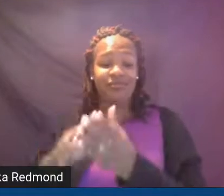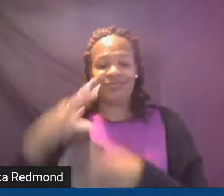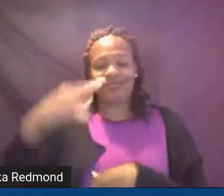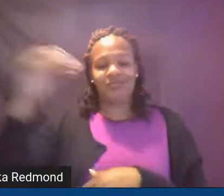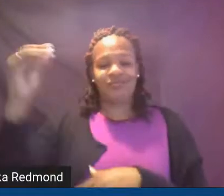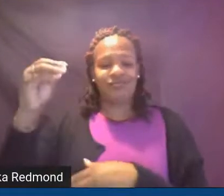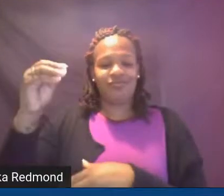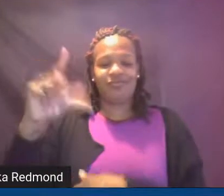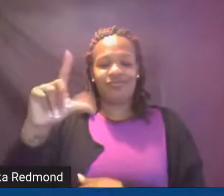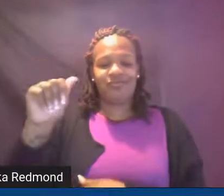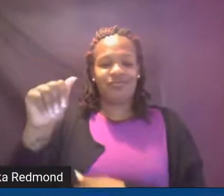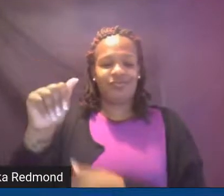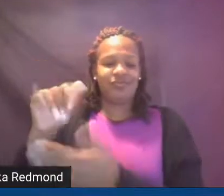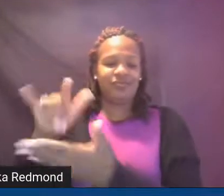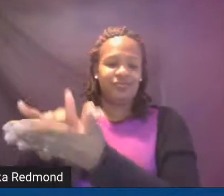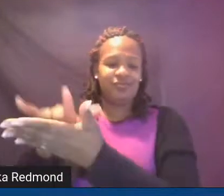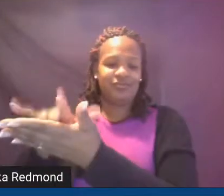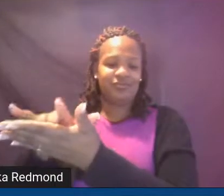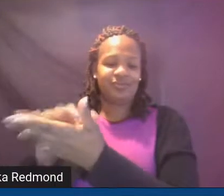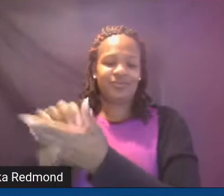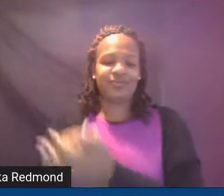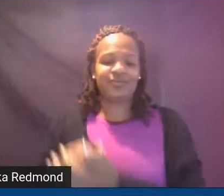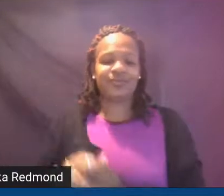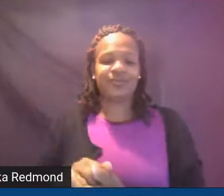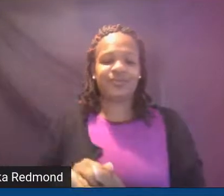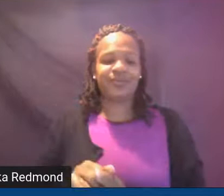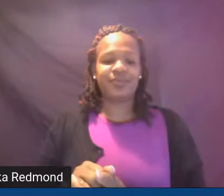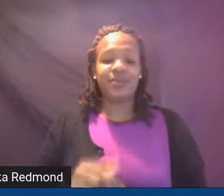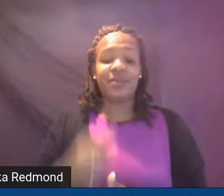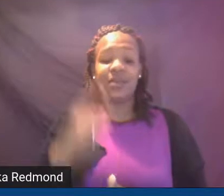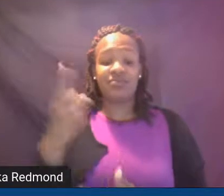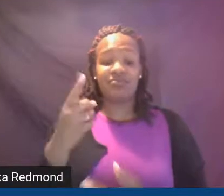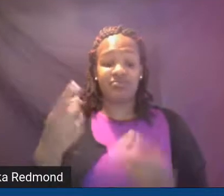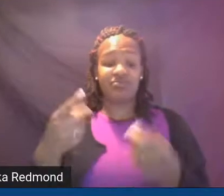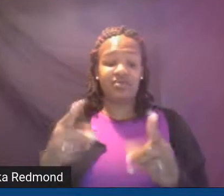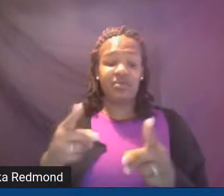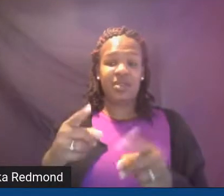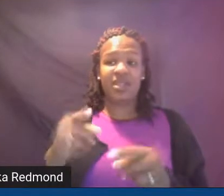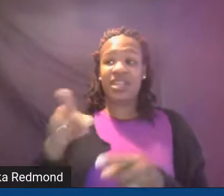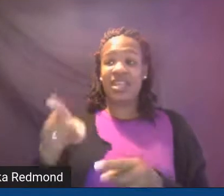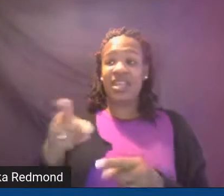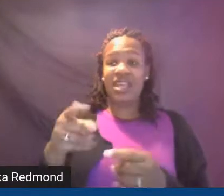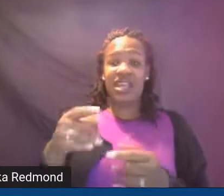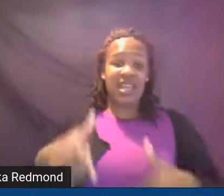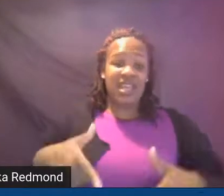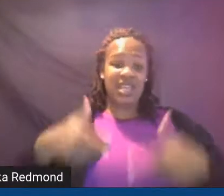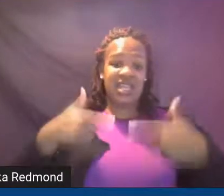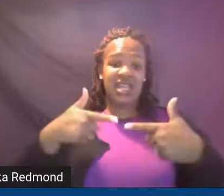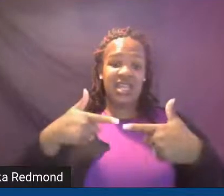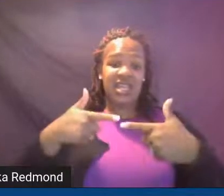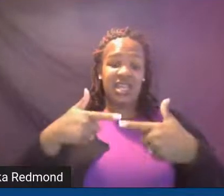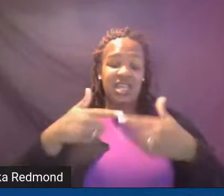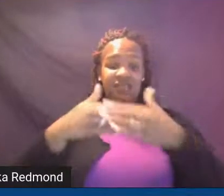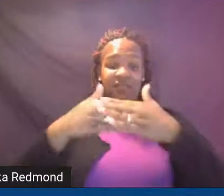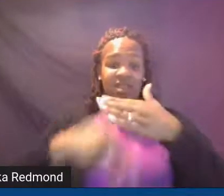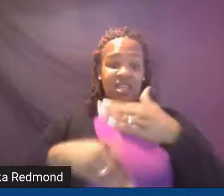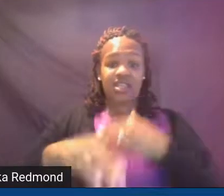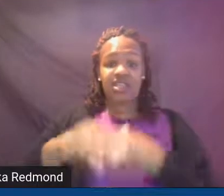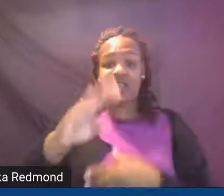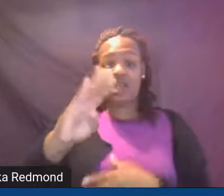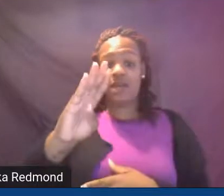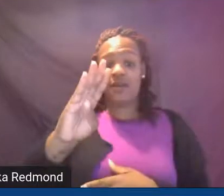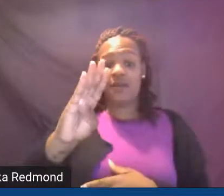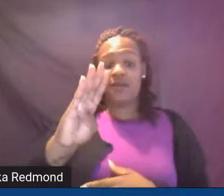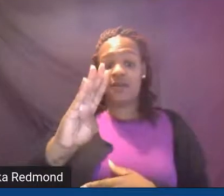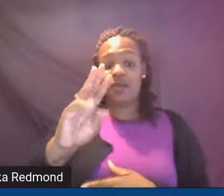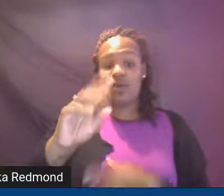one thing that struck me about the time I would spend with him was that he lived less than 4 miles away from the beach,